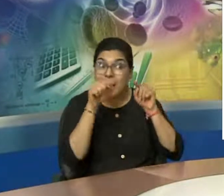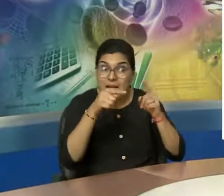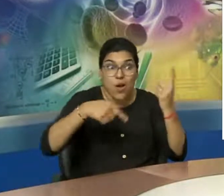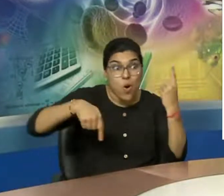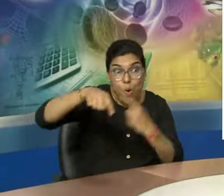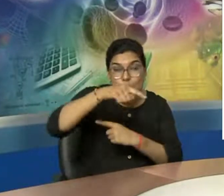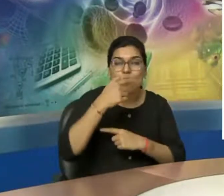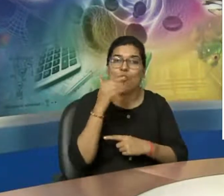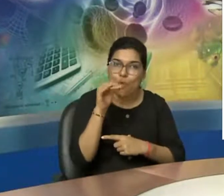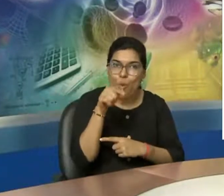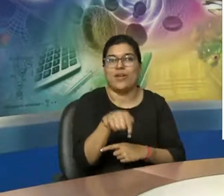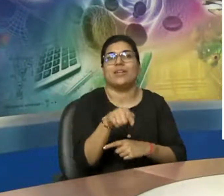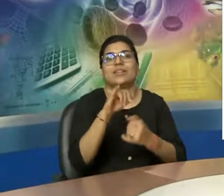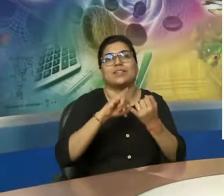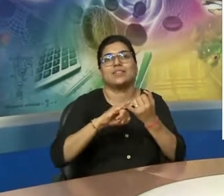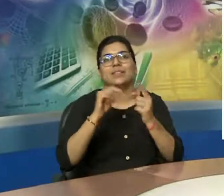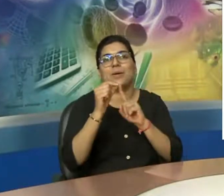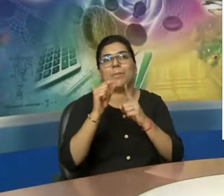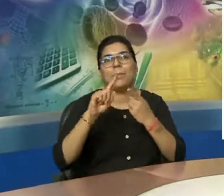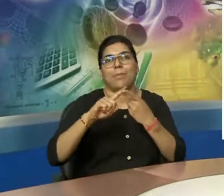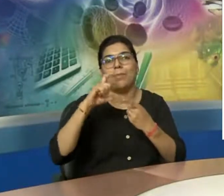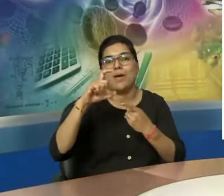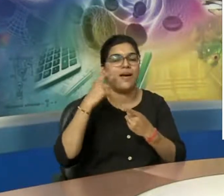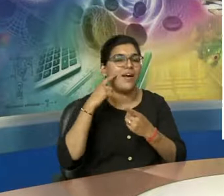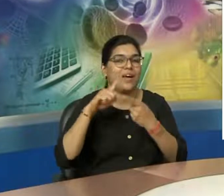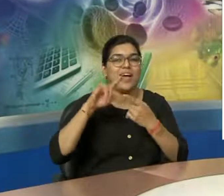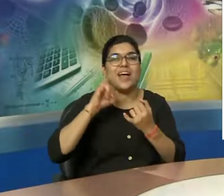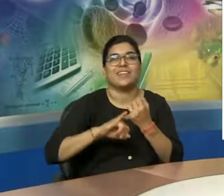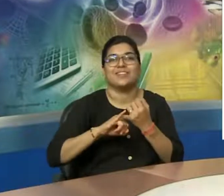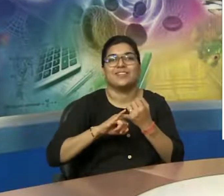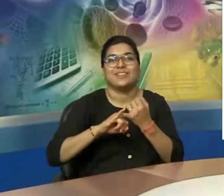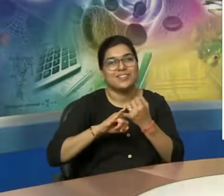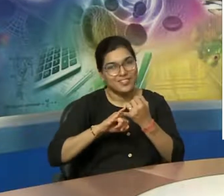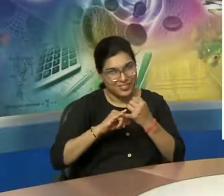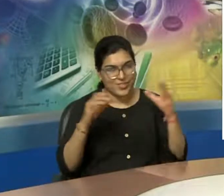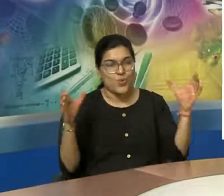Or you can also say to produce fertile children.